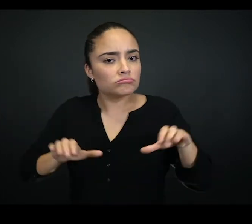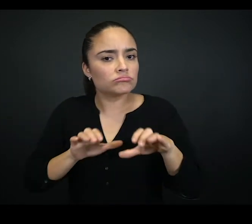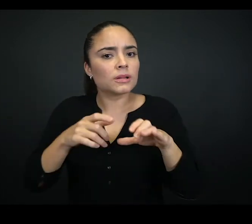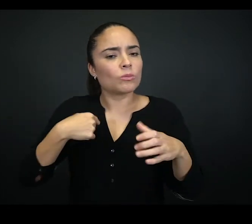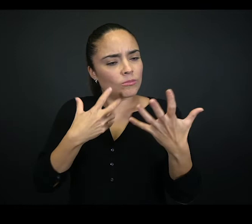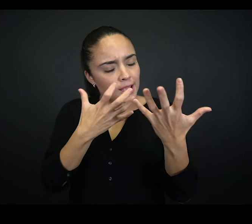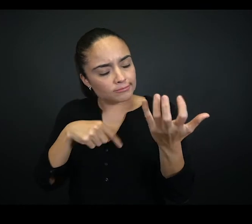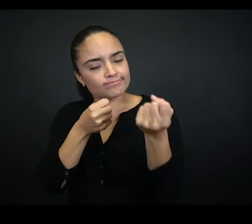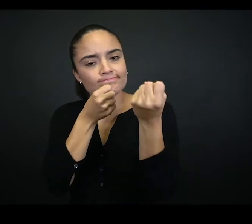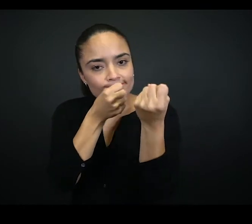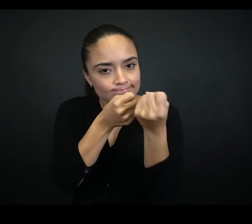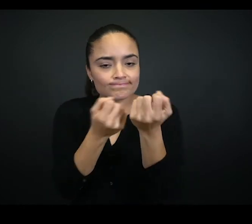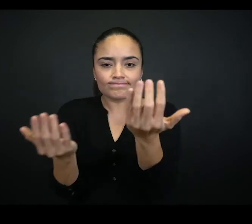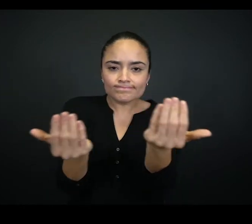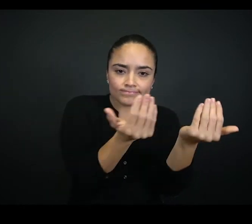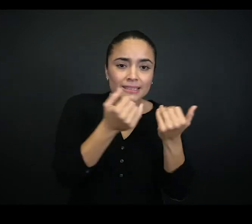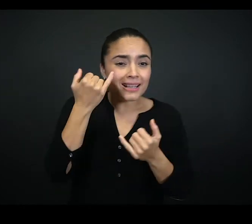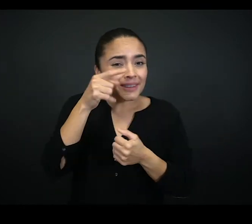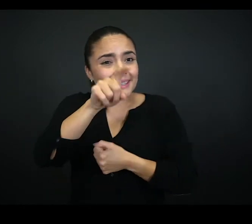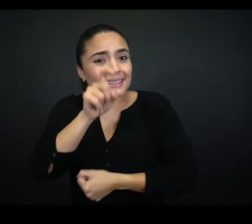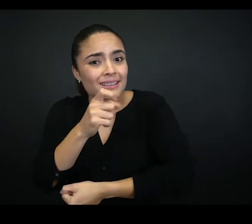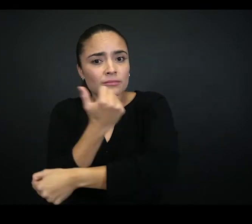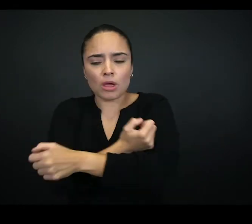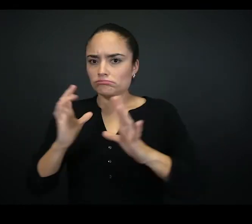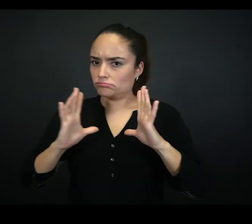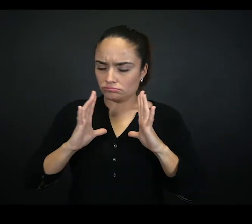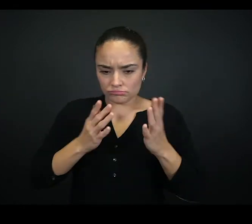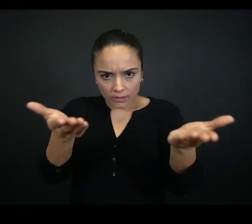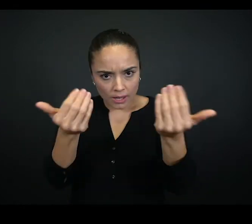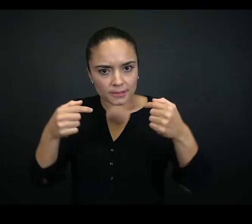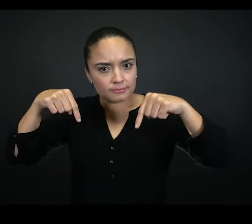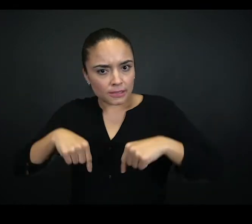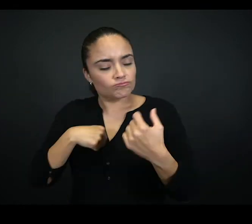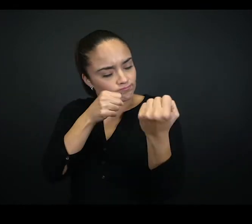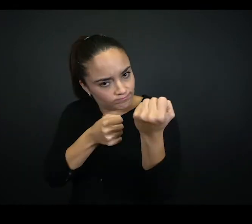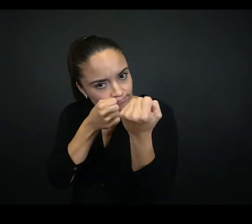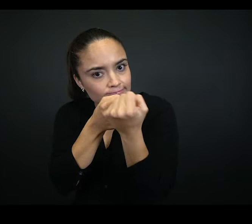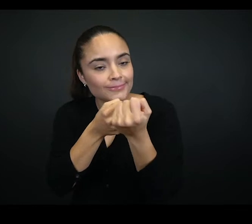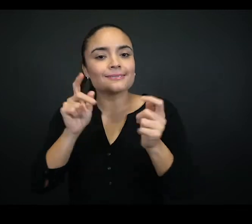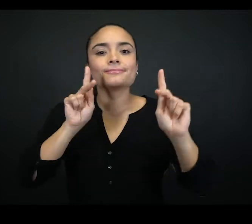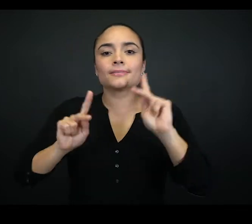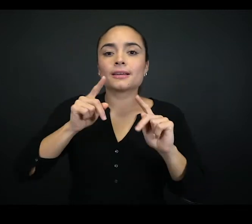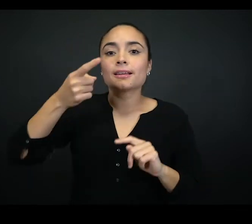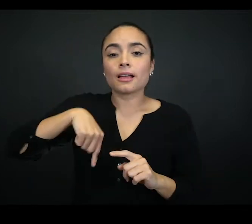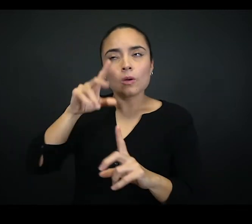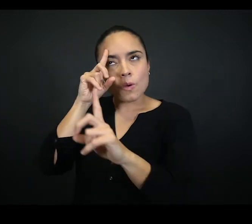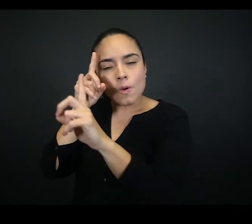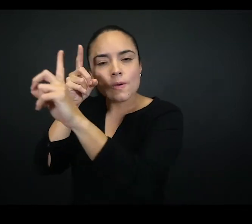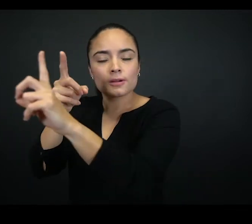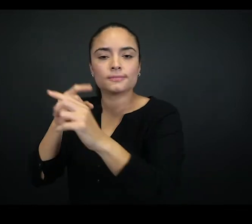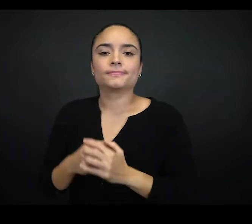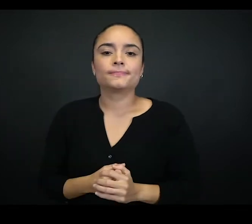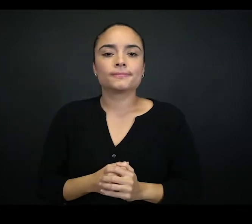we're okay with everything that you're doing, including coming in here and using drugs. And help to intervene if you